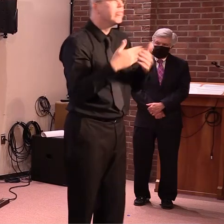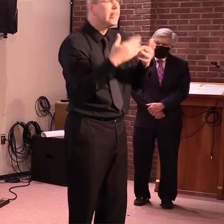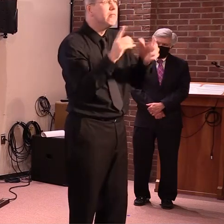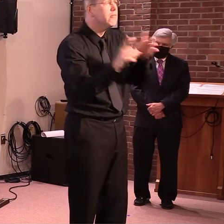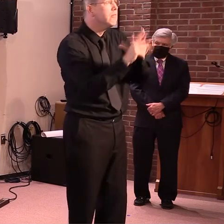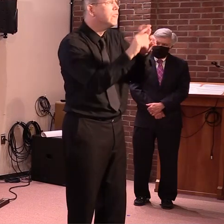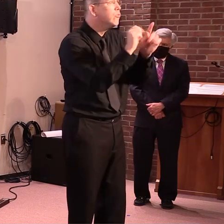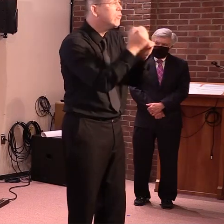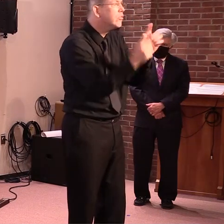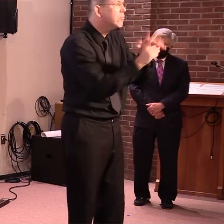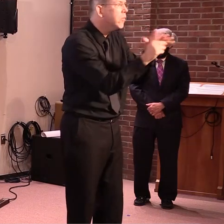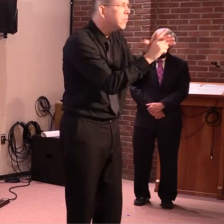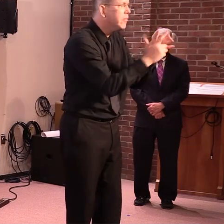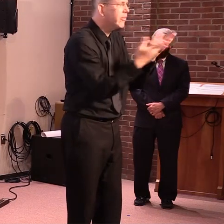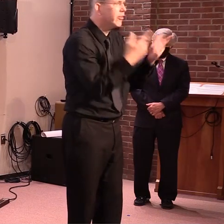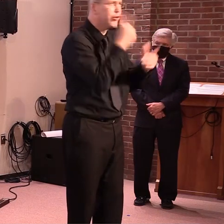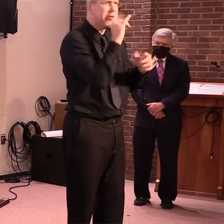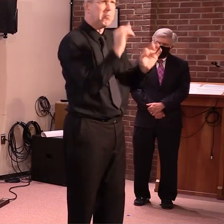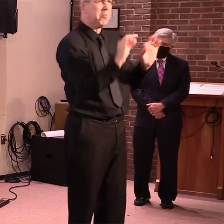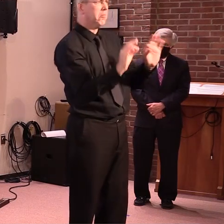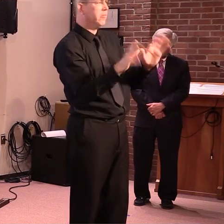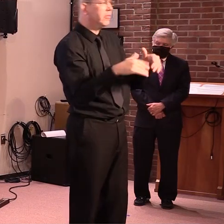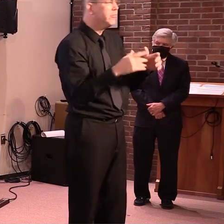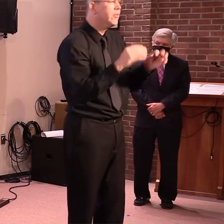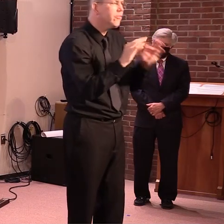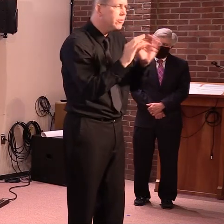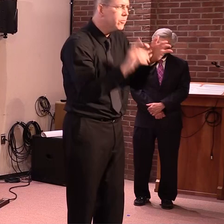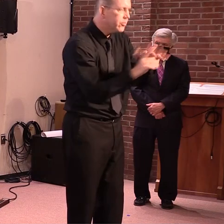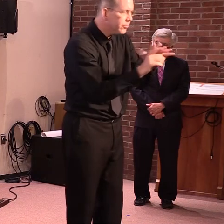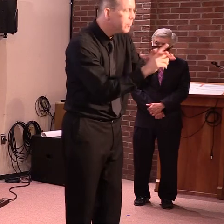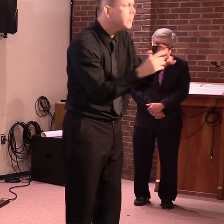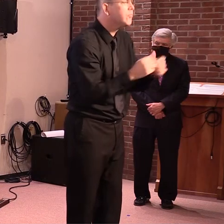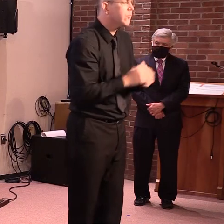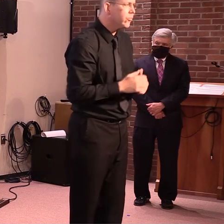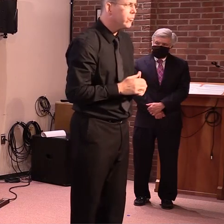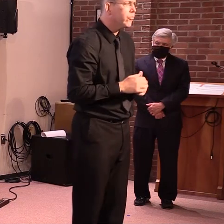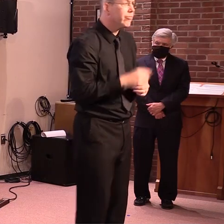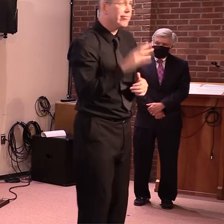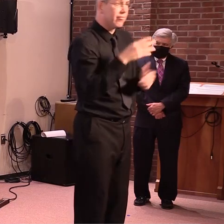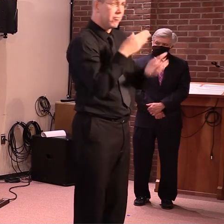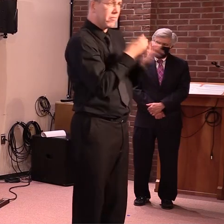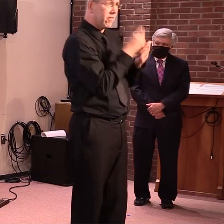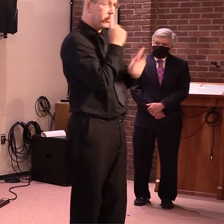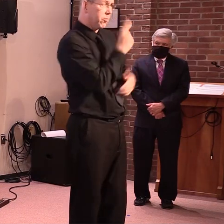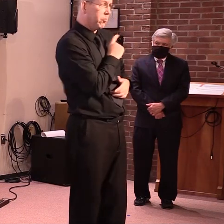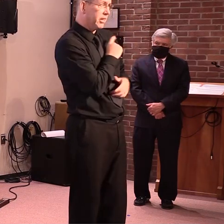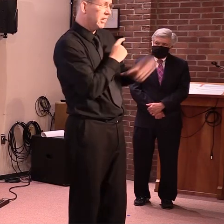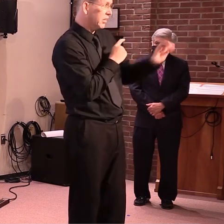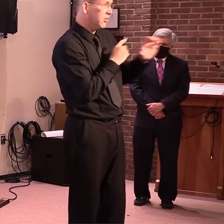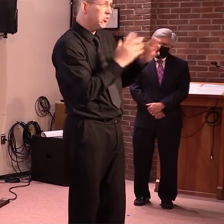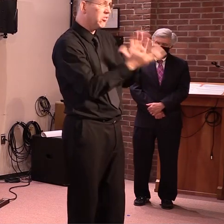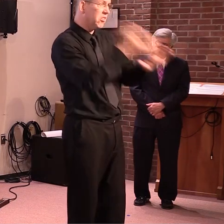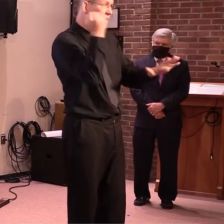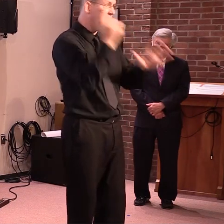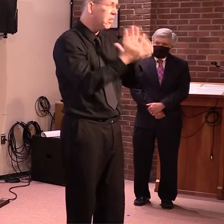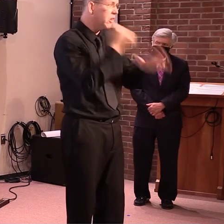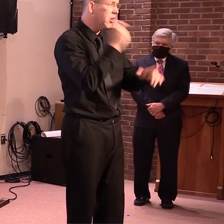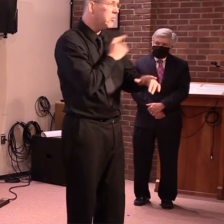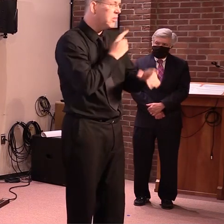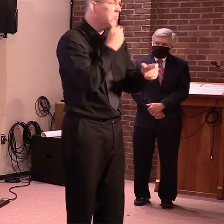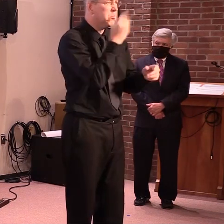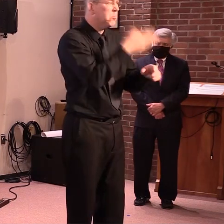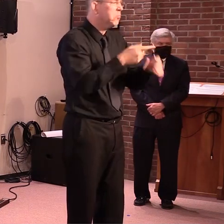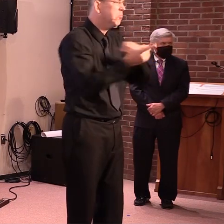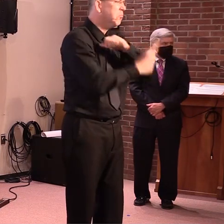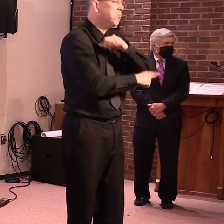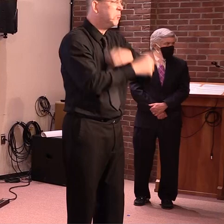our public safety in some respects or law enforcement is the answer. Evolving, changing, that